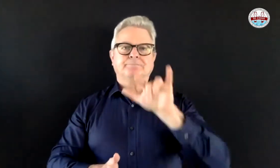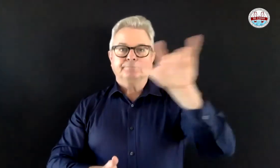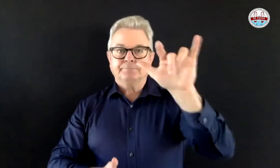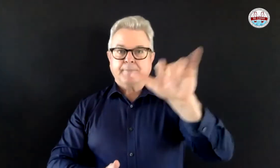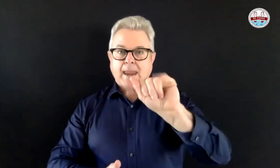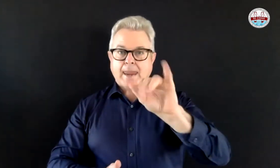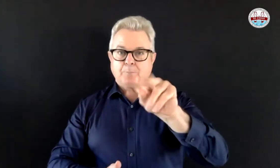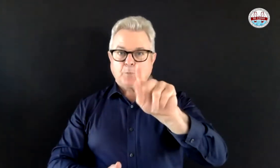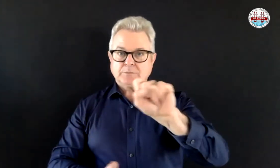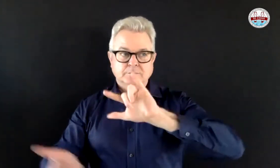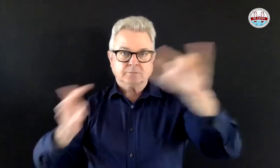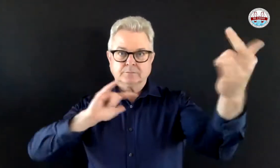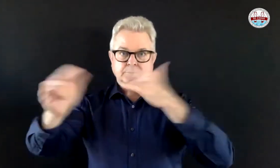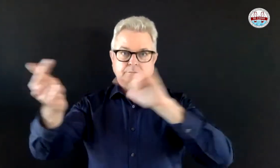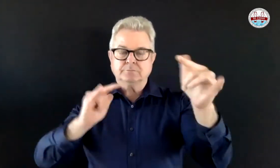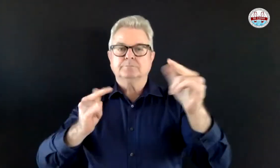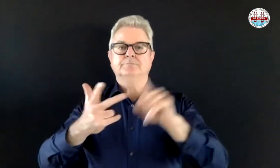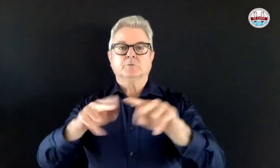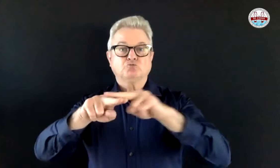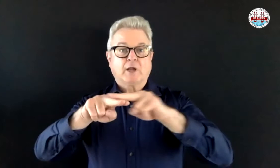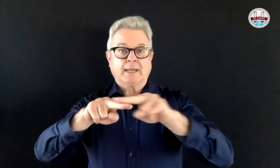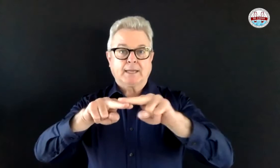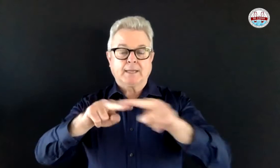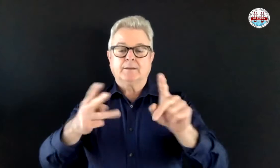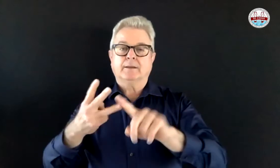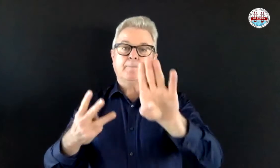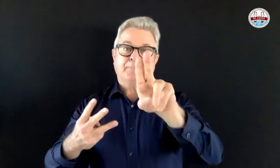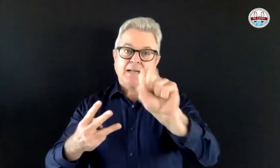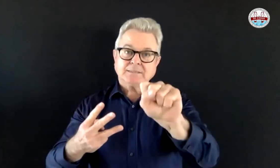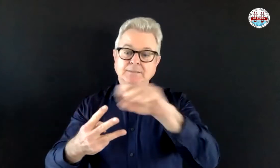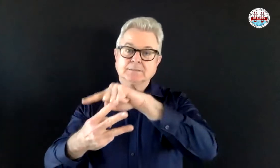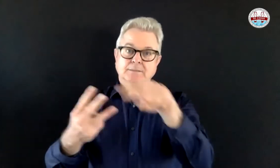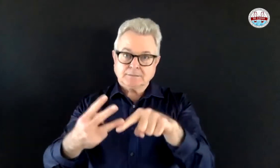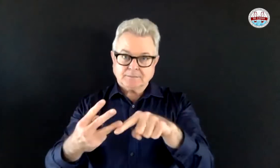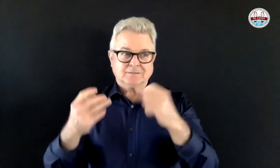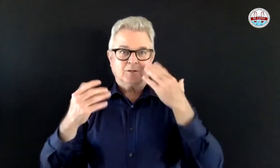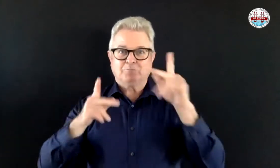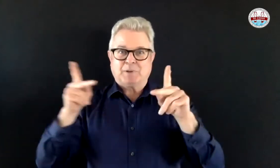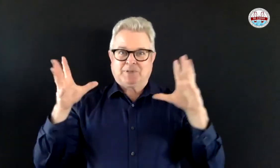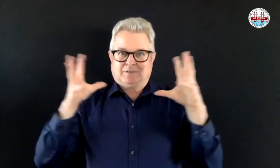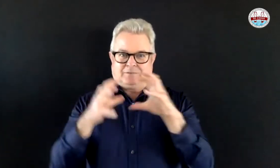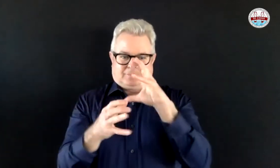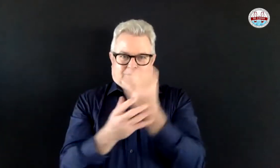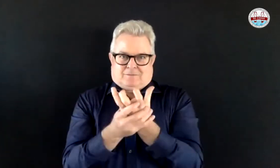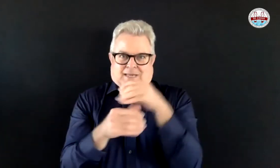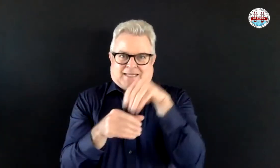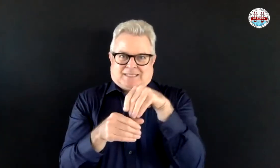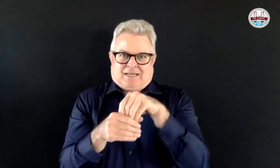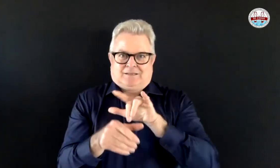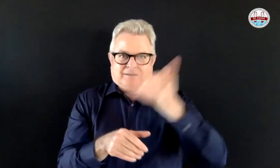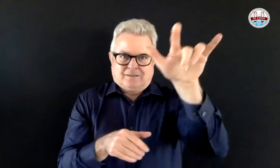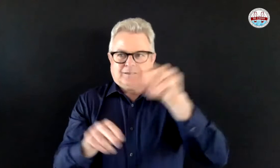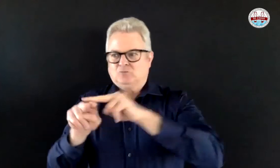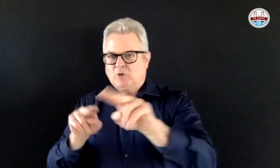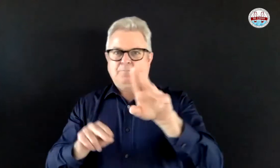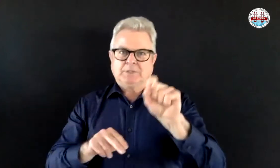masks. The second category is places of transportation, such as airports, bus stations, train stations, where